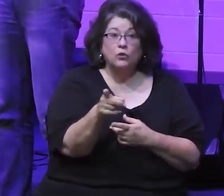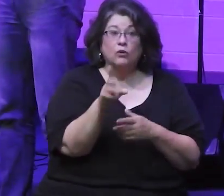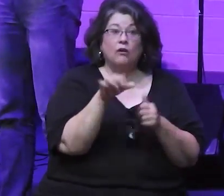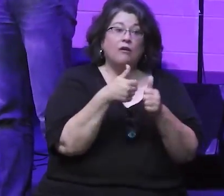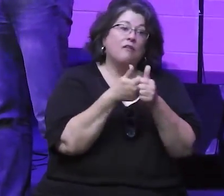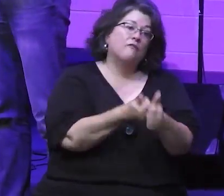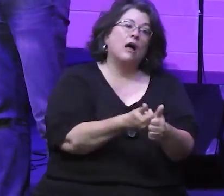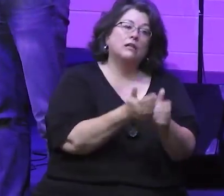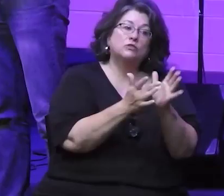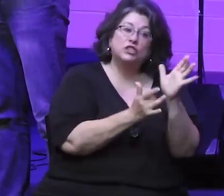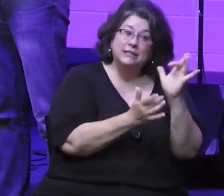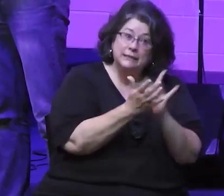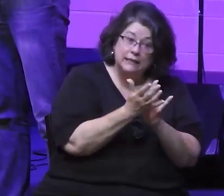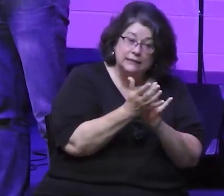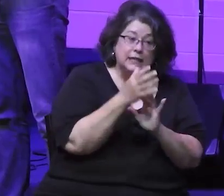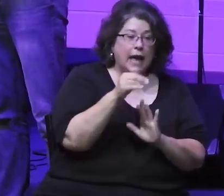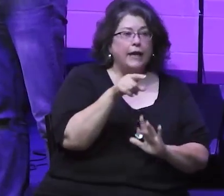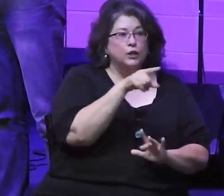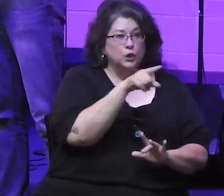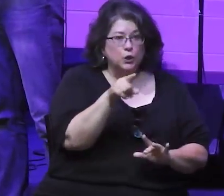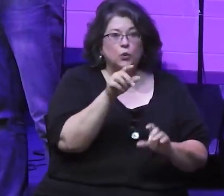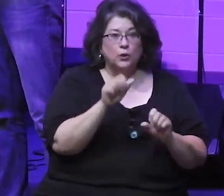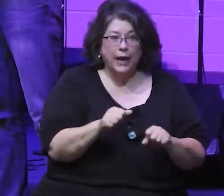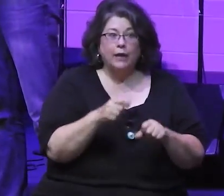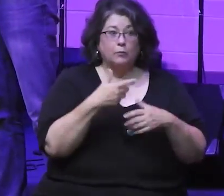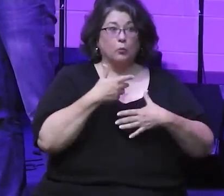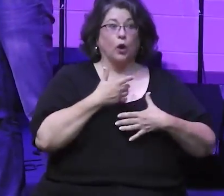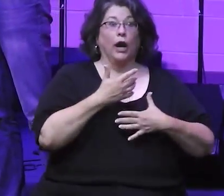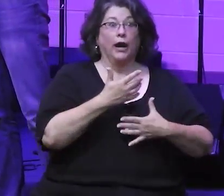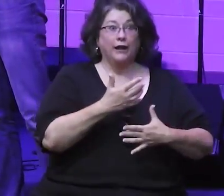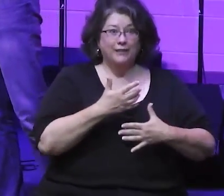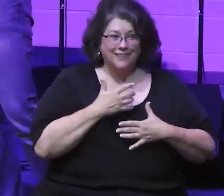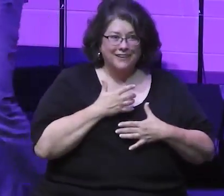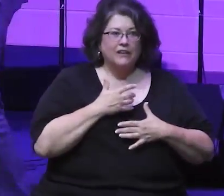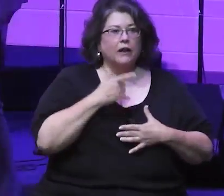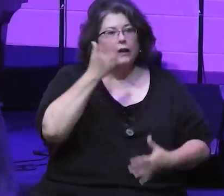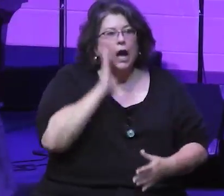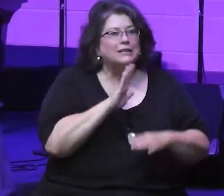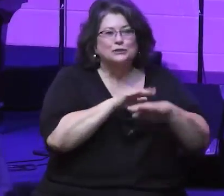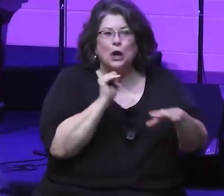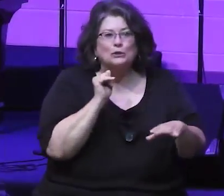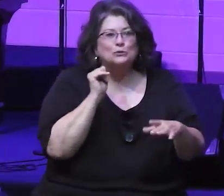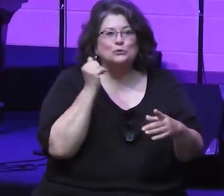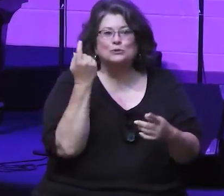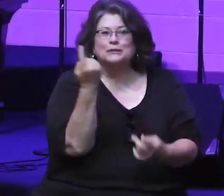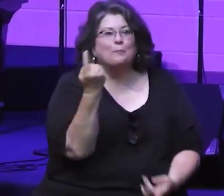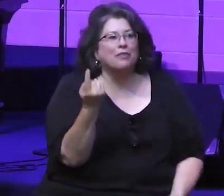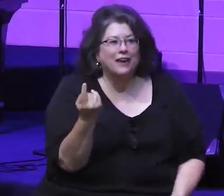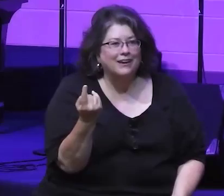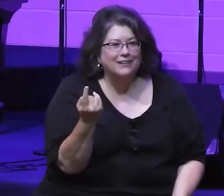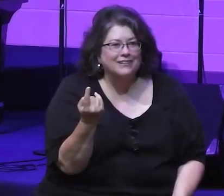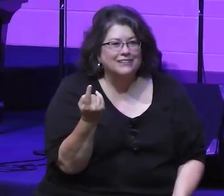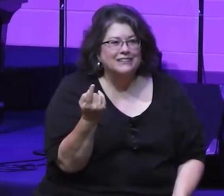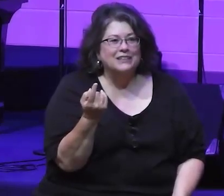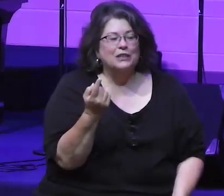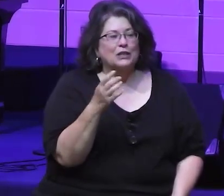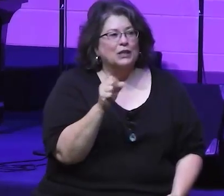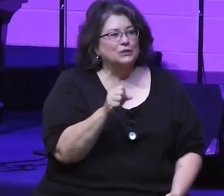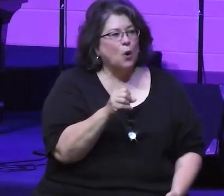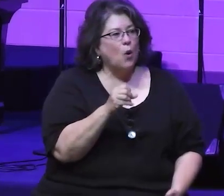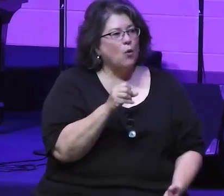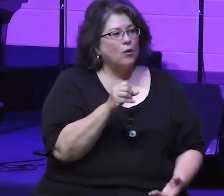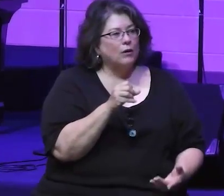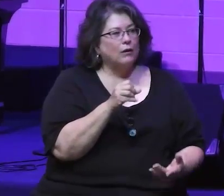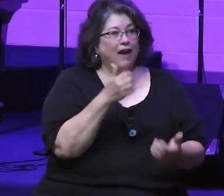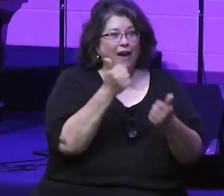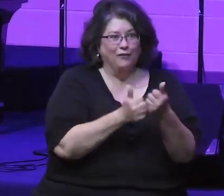you are able to breathe oxygen, you are called. So the question is not, are you called to ministry?